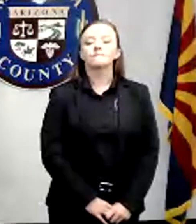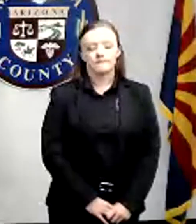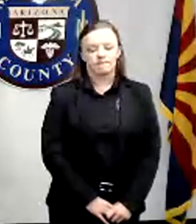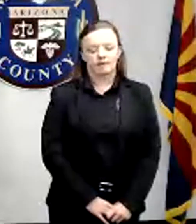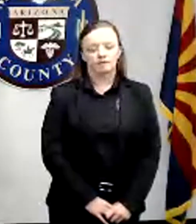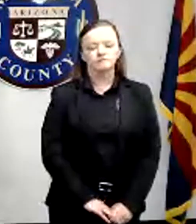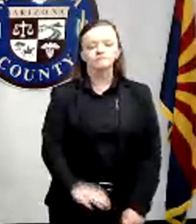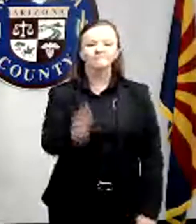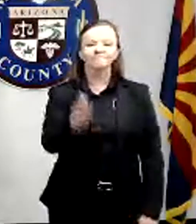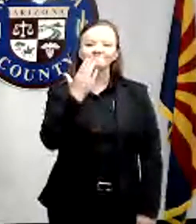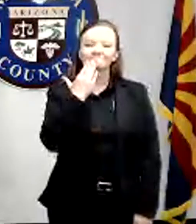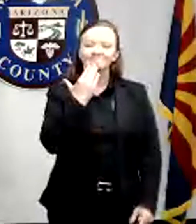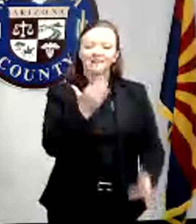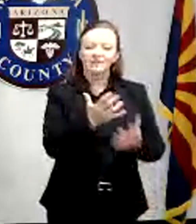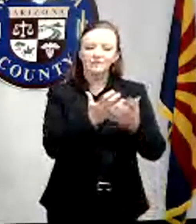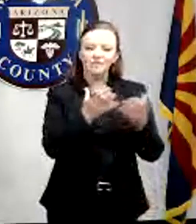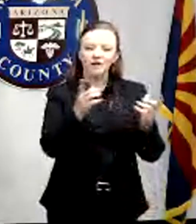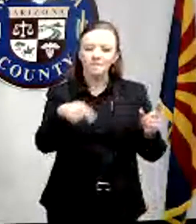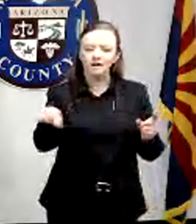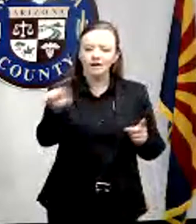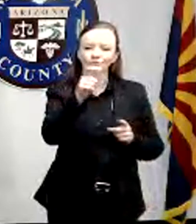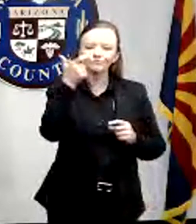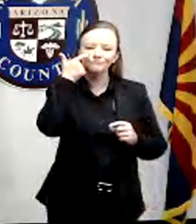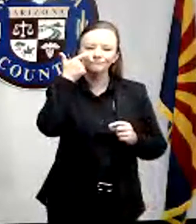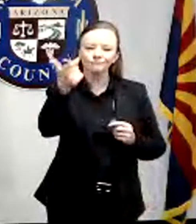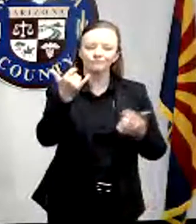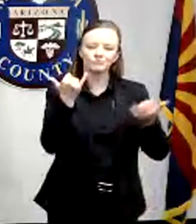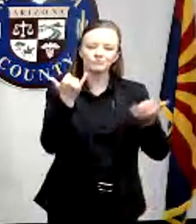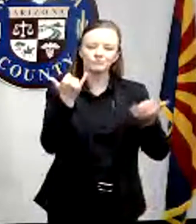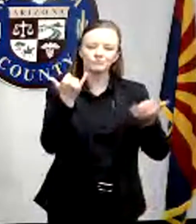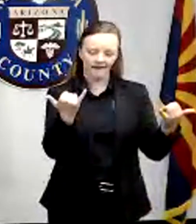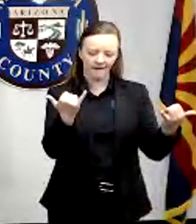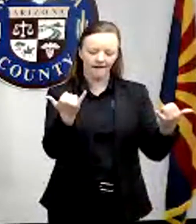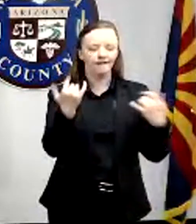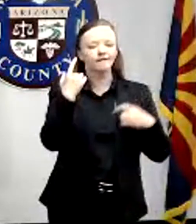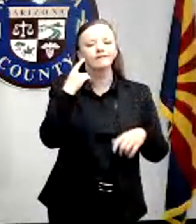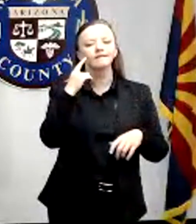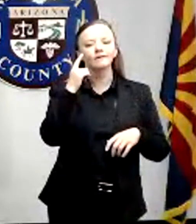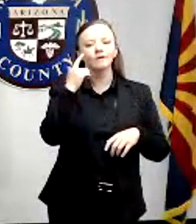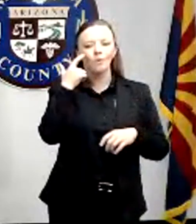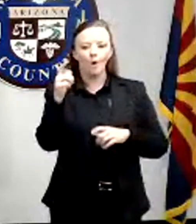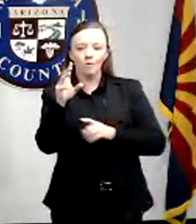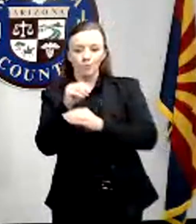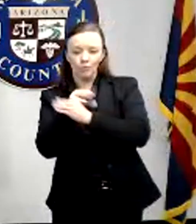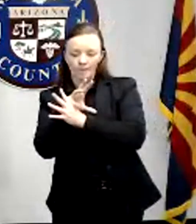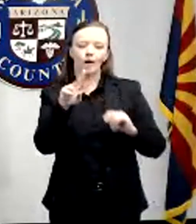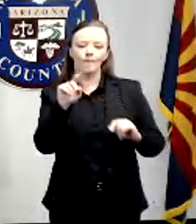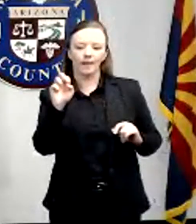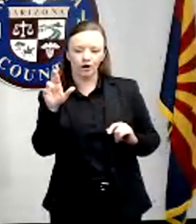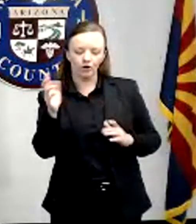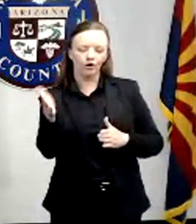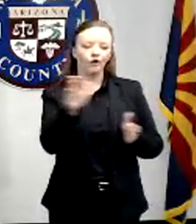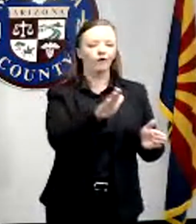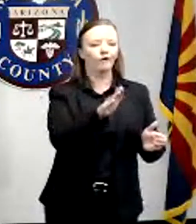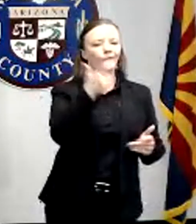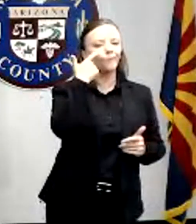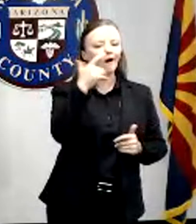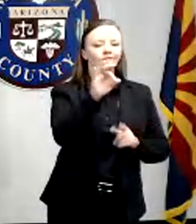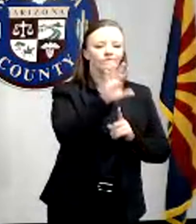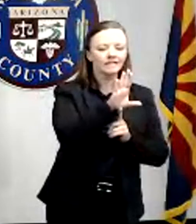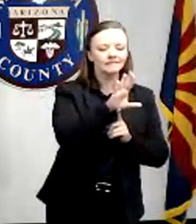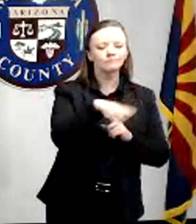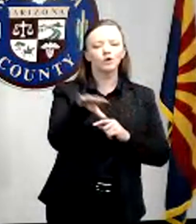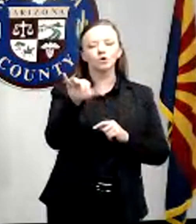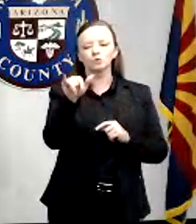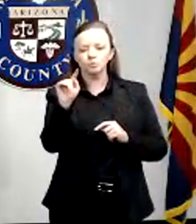Okay. Thank you very much, all of you, for being with us today for the webinar, for this this live press conference here